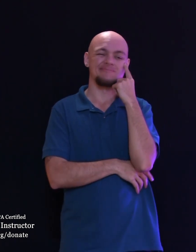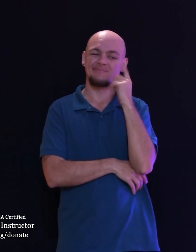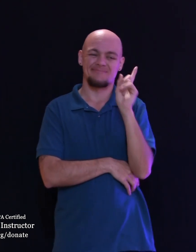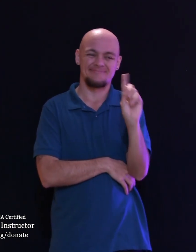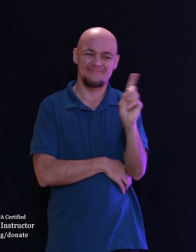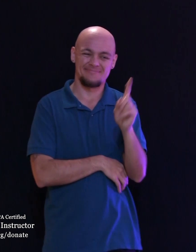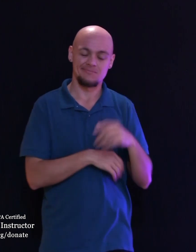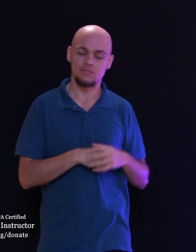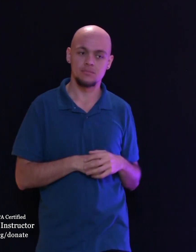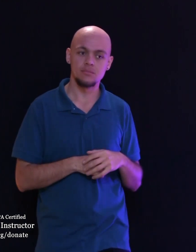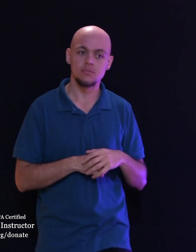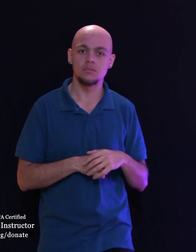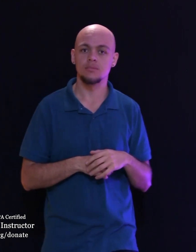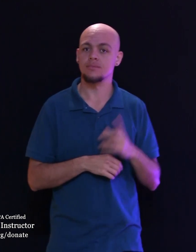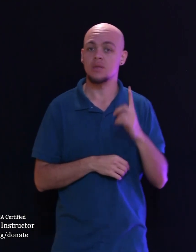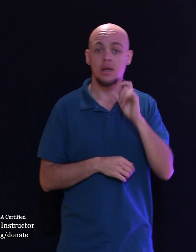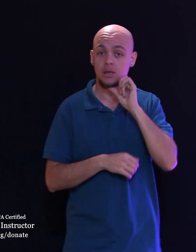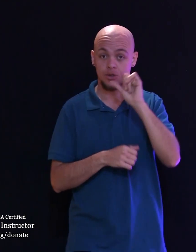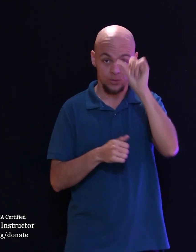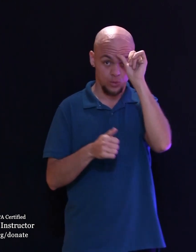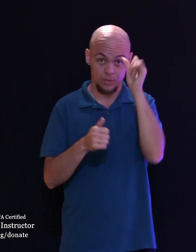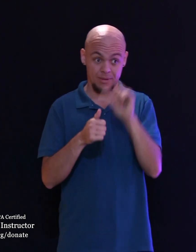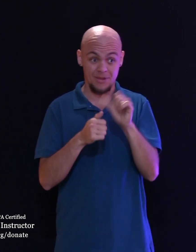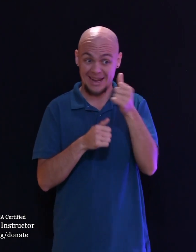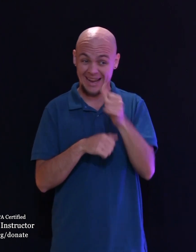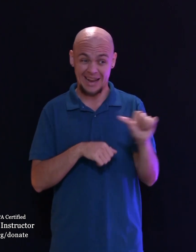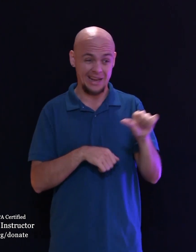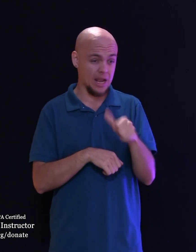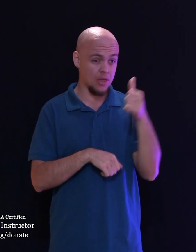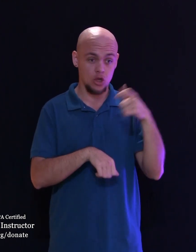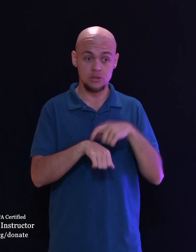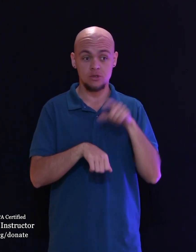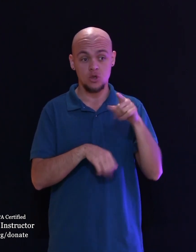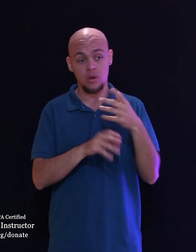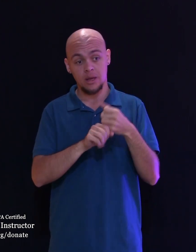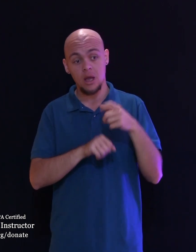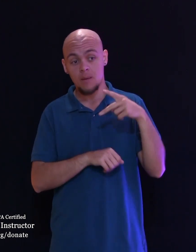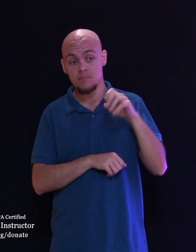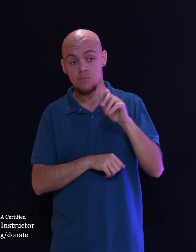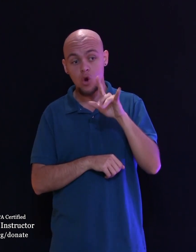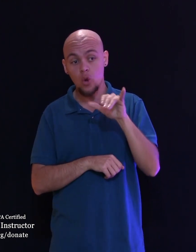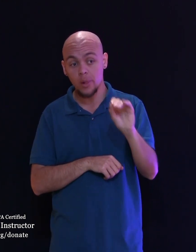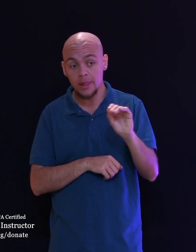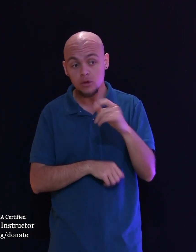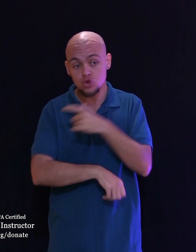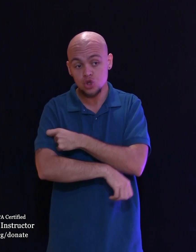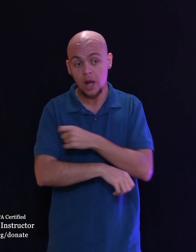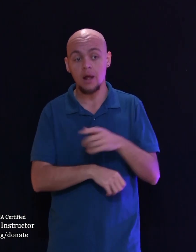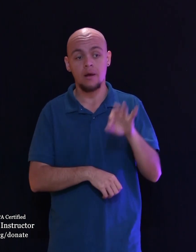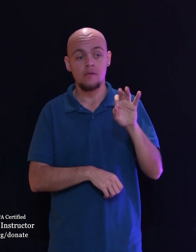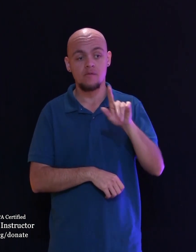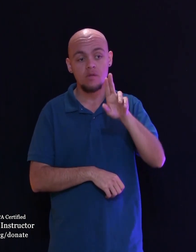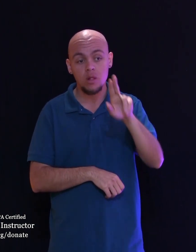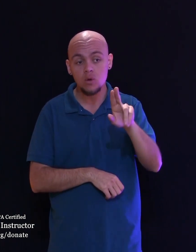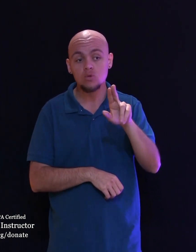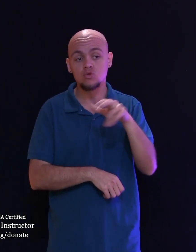to say, I don't remember this any other time. Did you get a polio shot? Did you get a flu